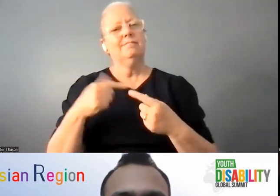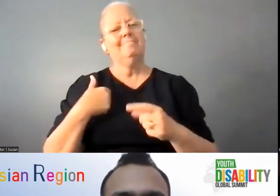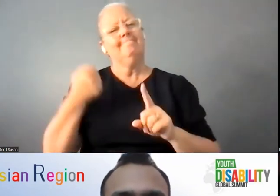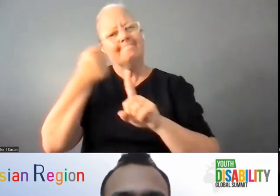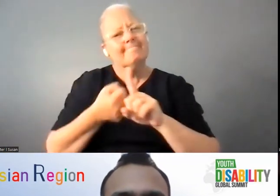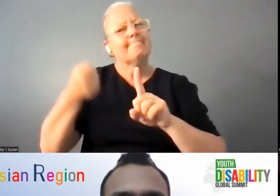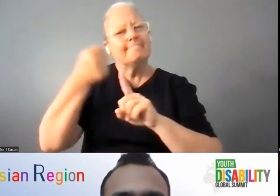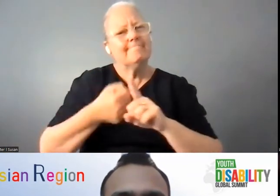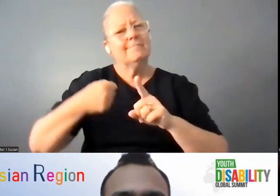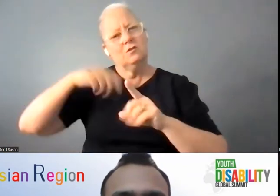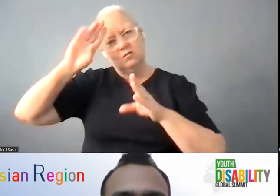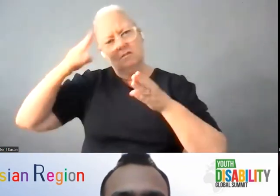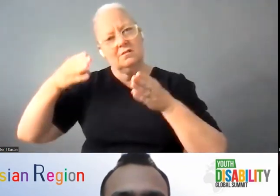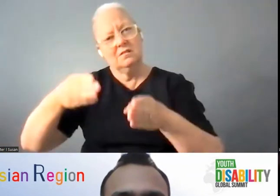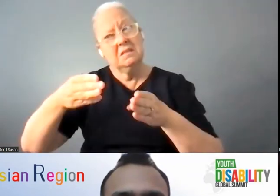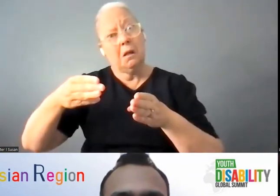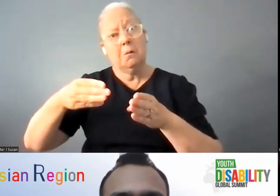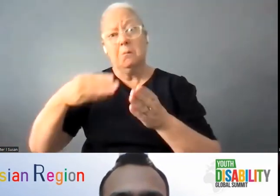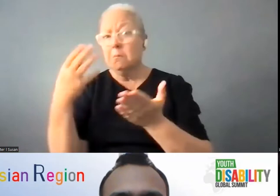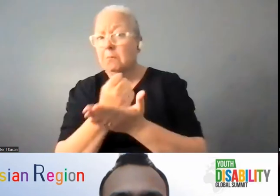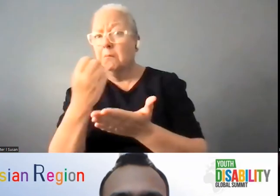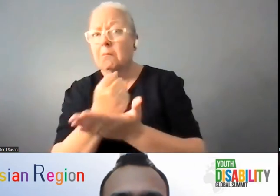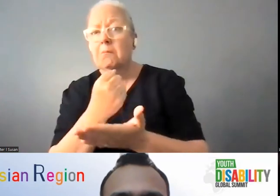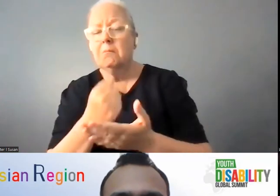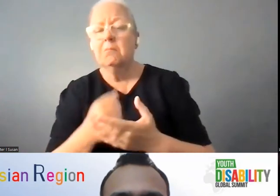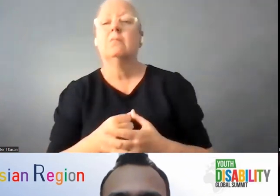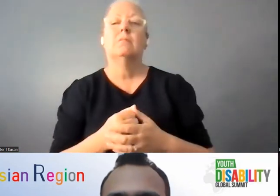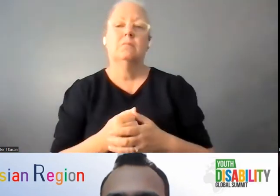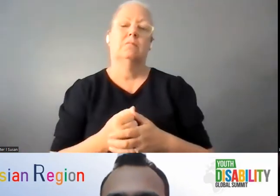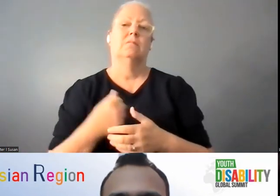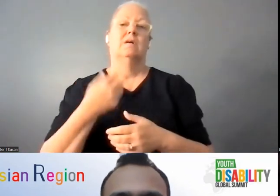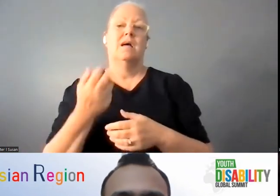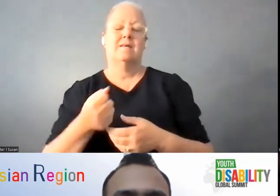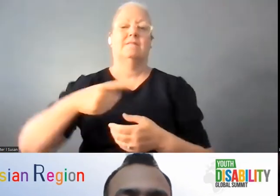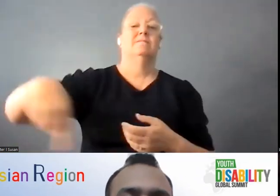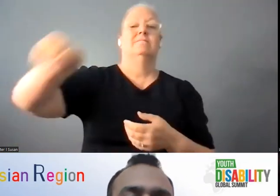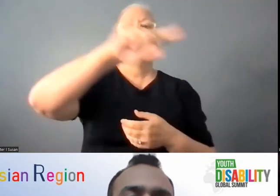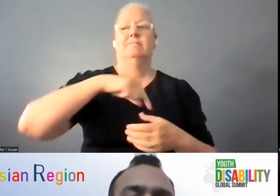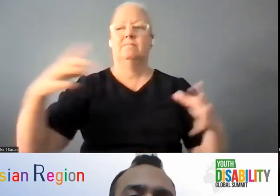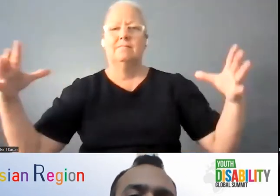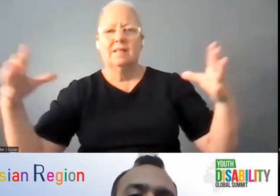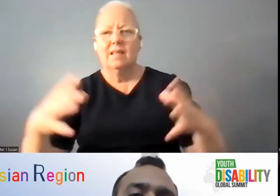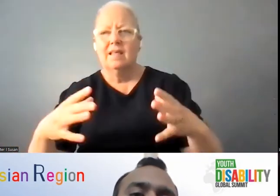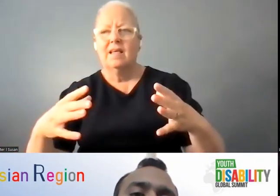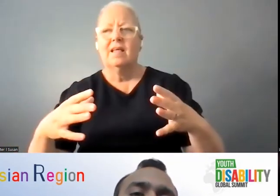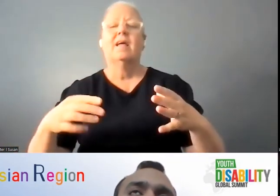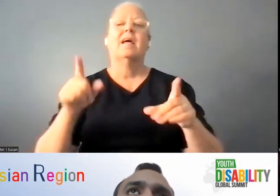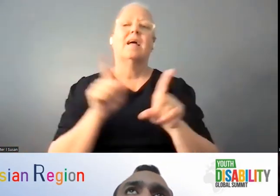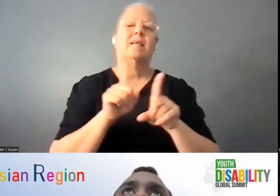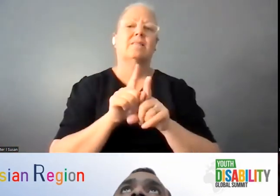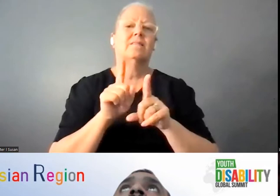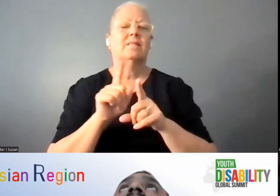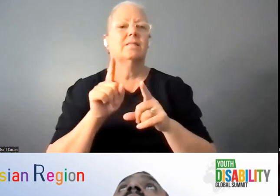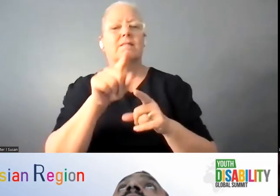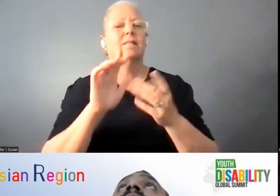very successful in is bringing care leavers together into networks and platforms that provides